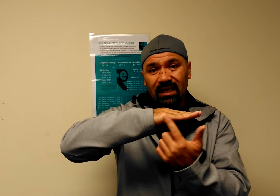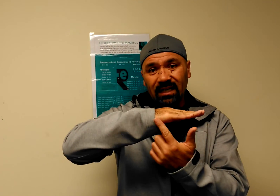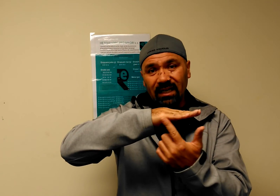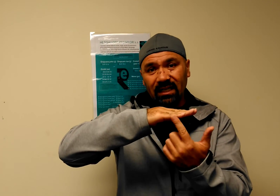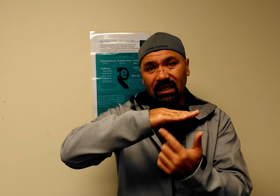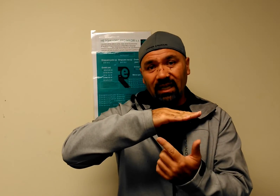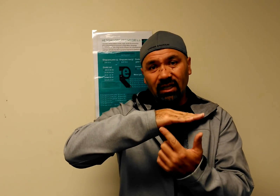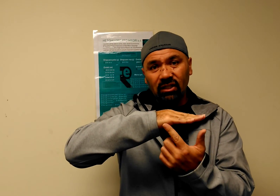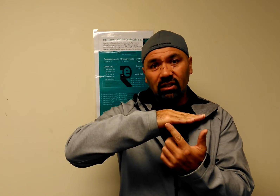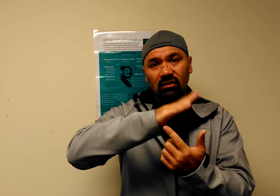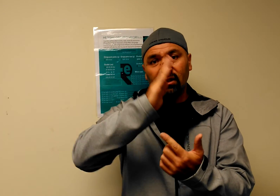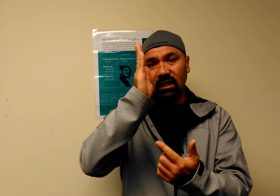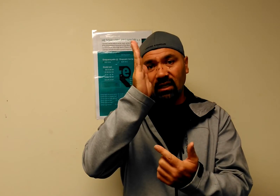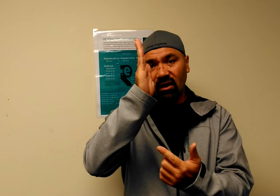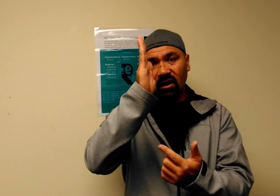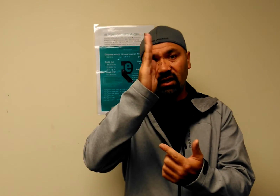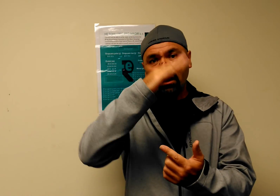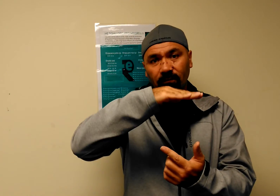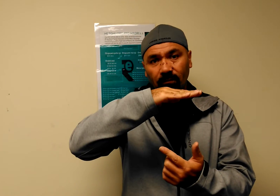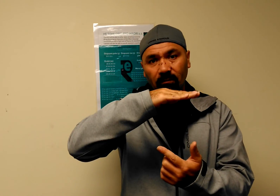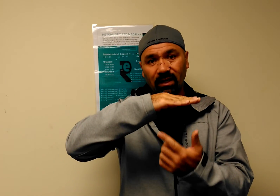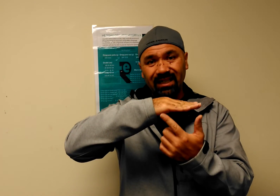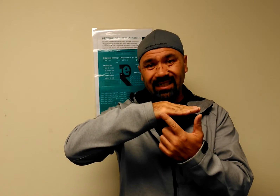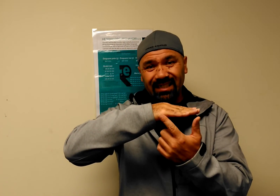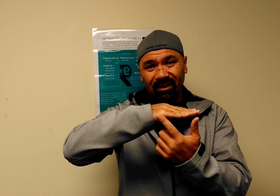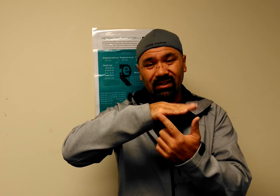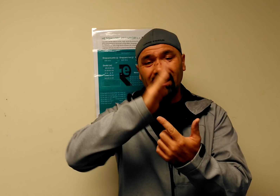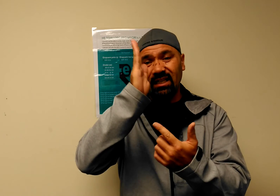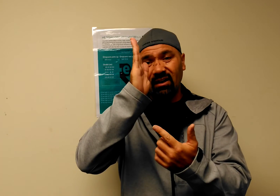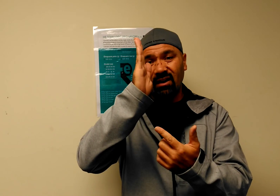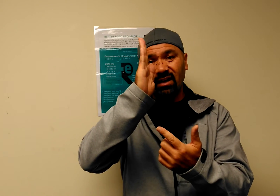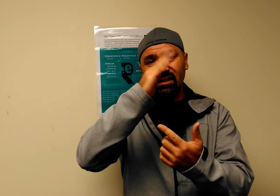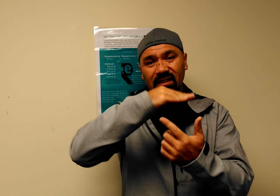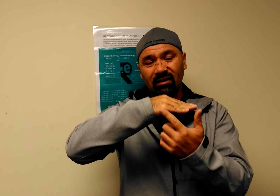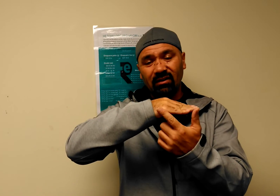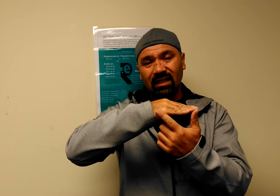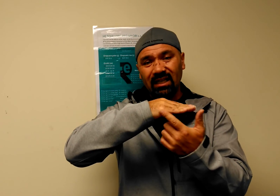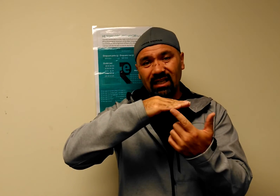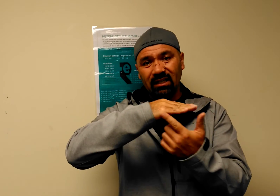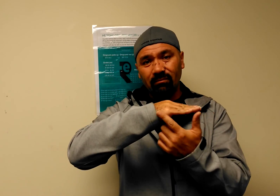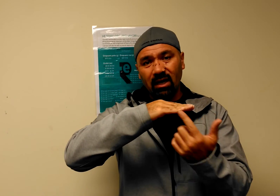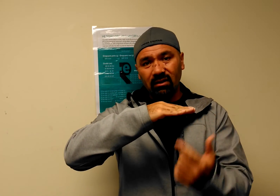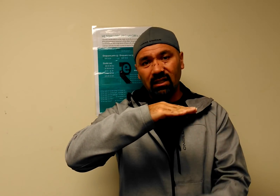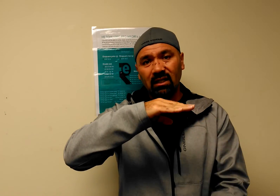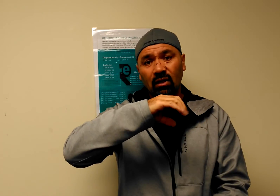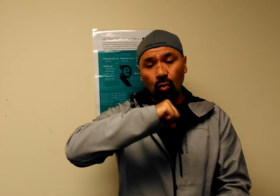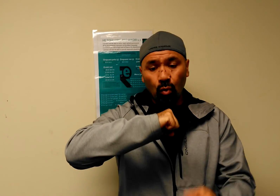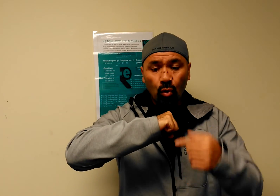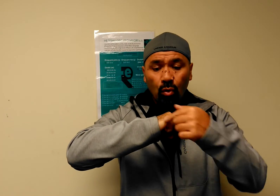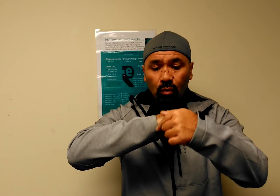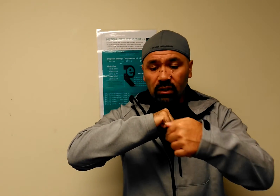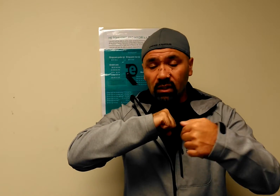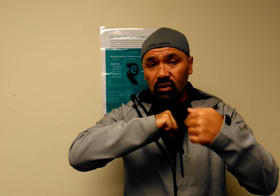E in English, the letter I, but the letter I sound like E in Māori. O, which is a